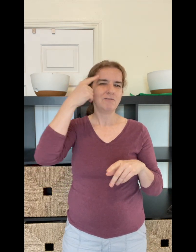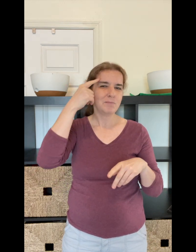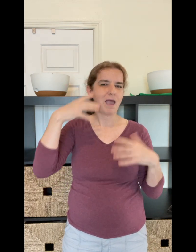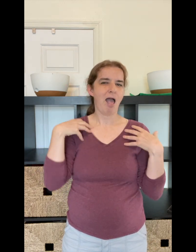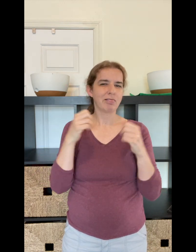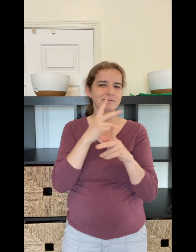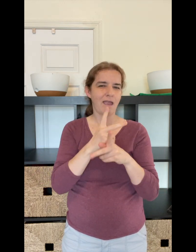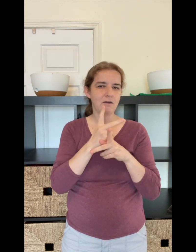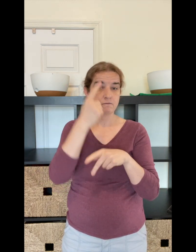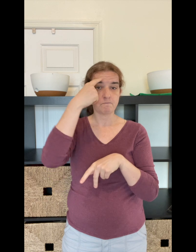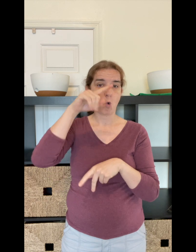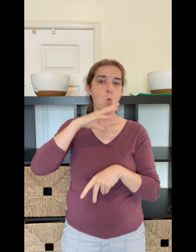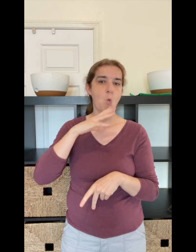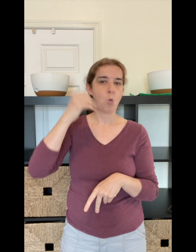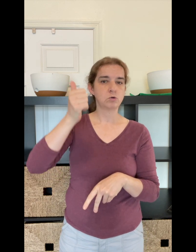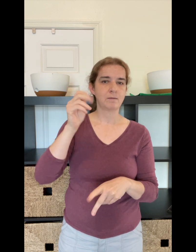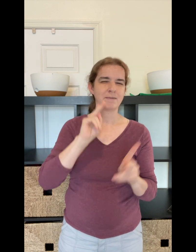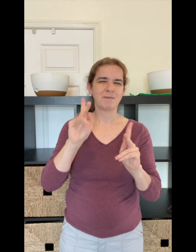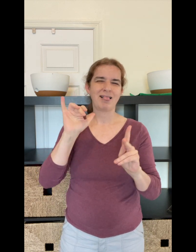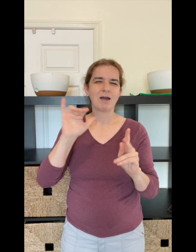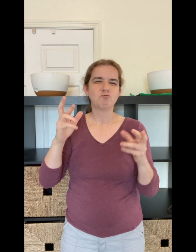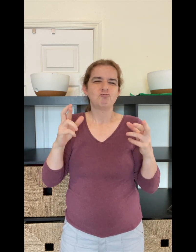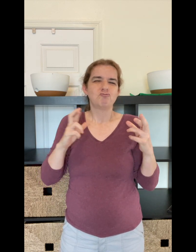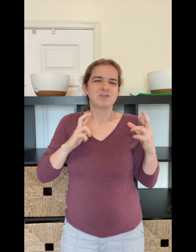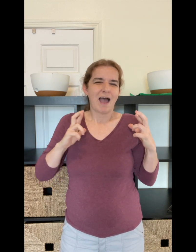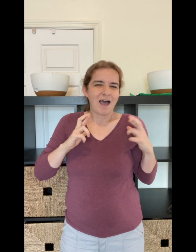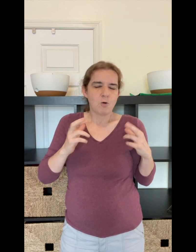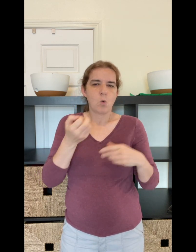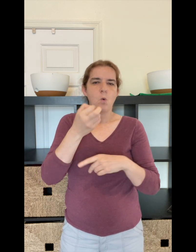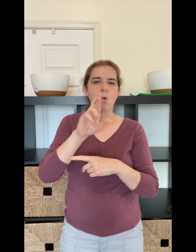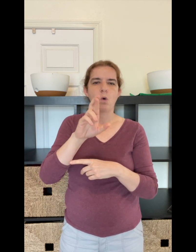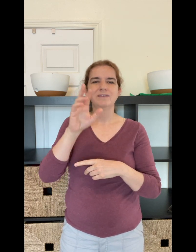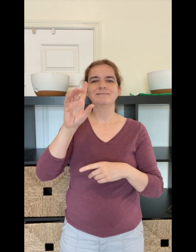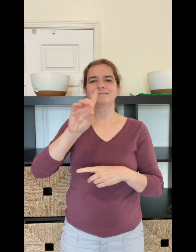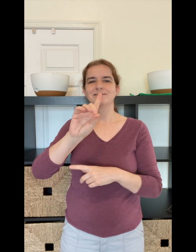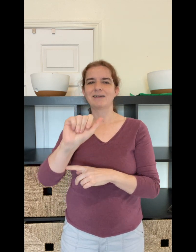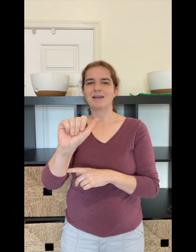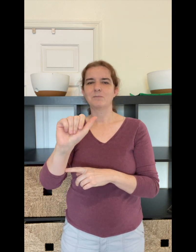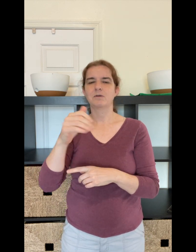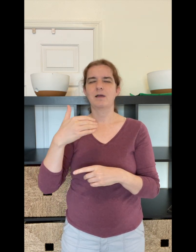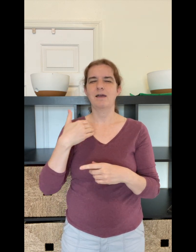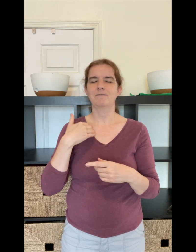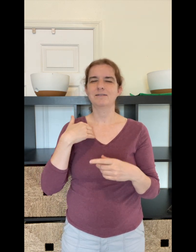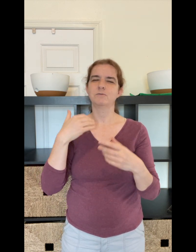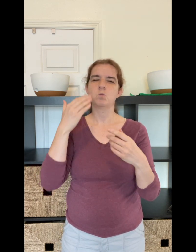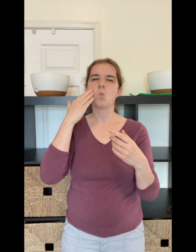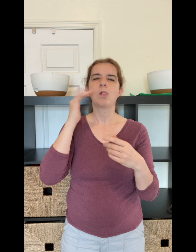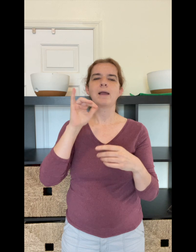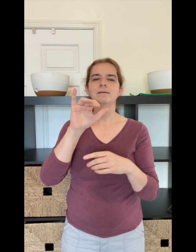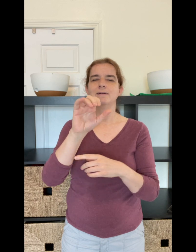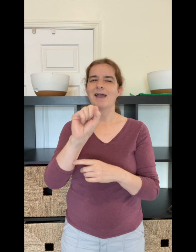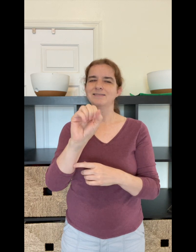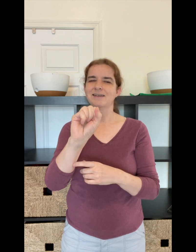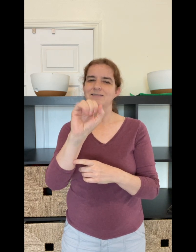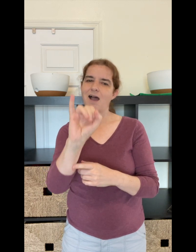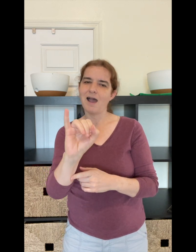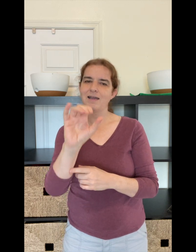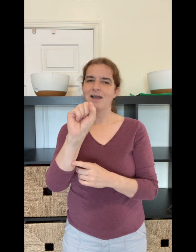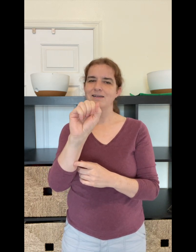people. That's a government health care program for older people like retired or disabled people. Like people